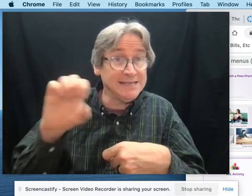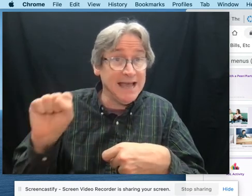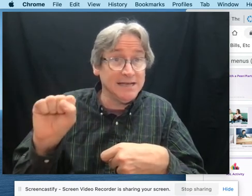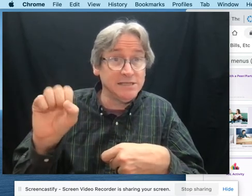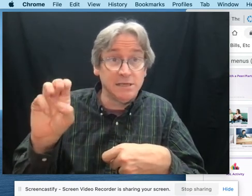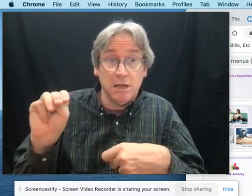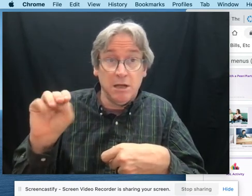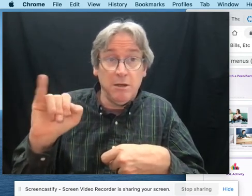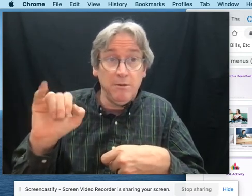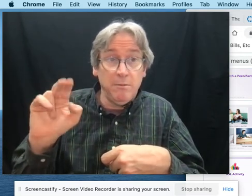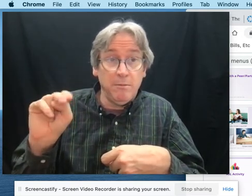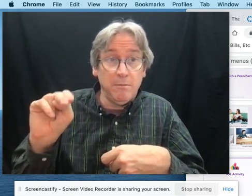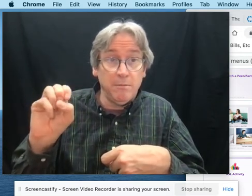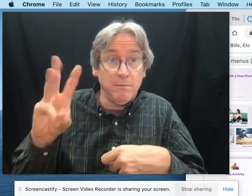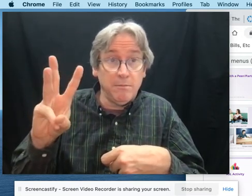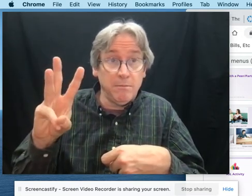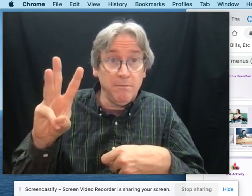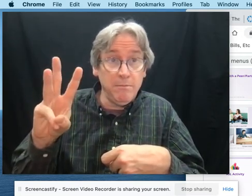SS.